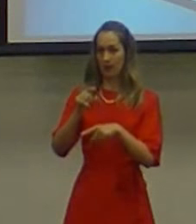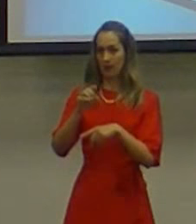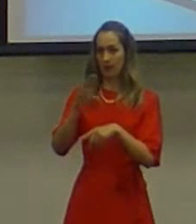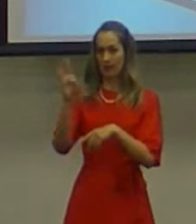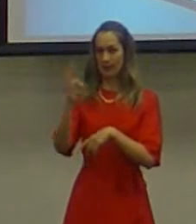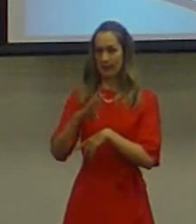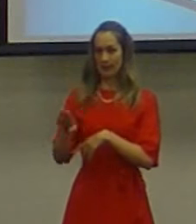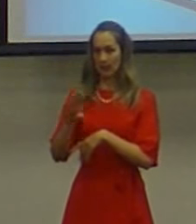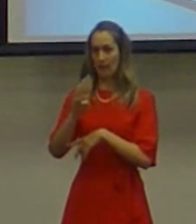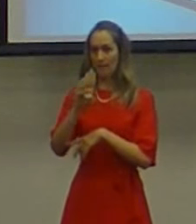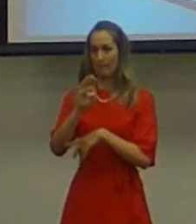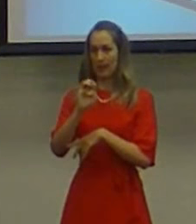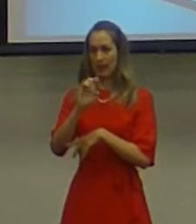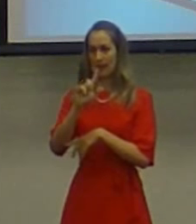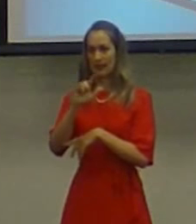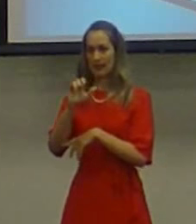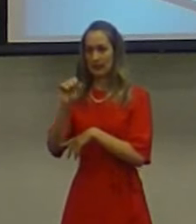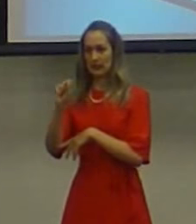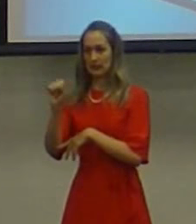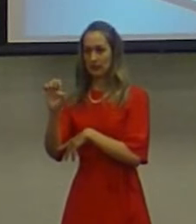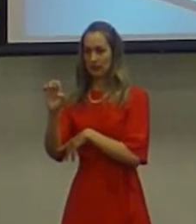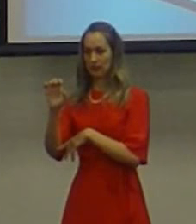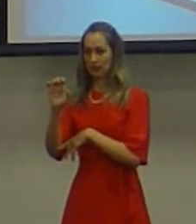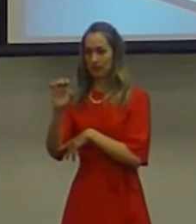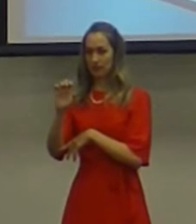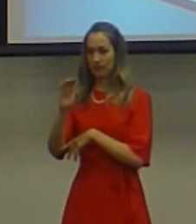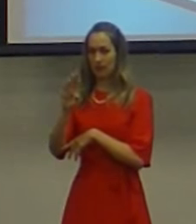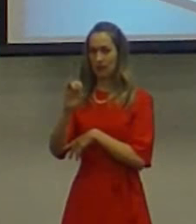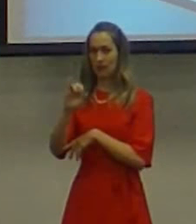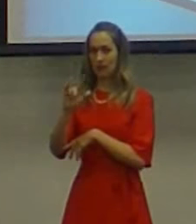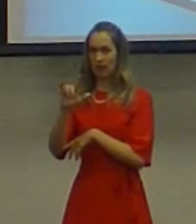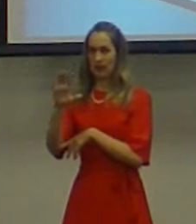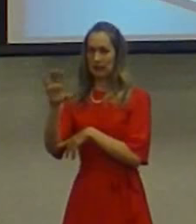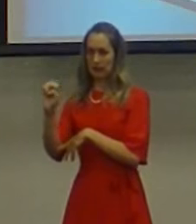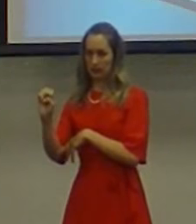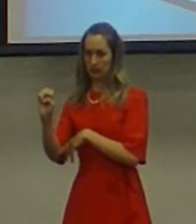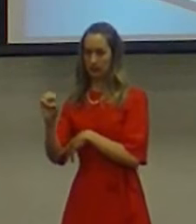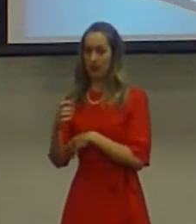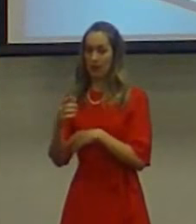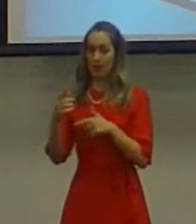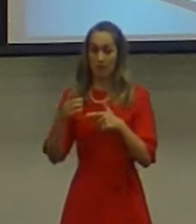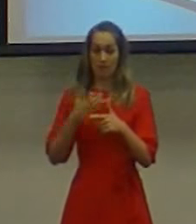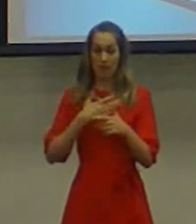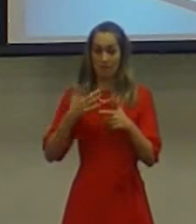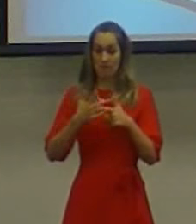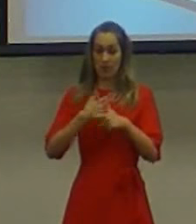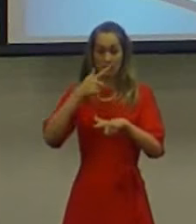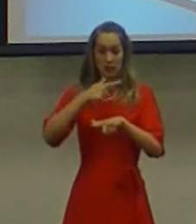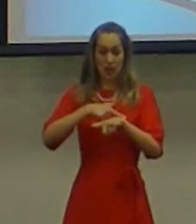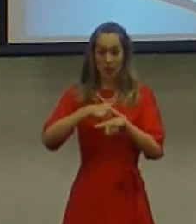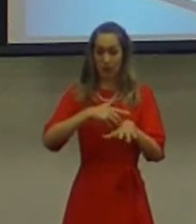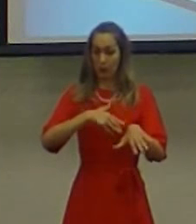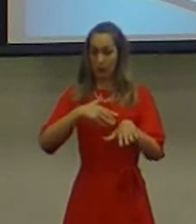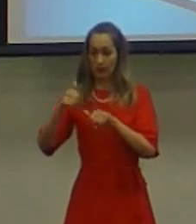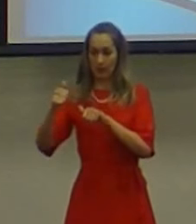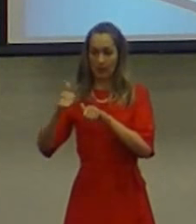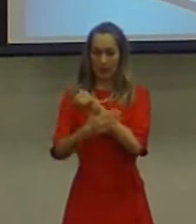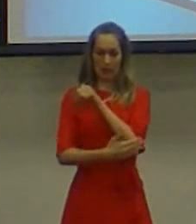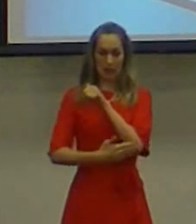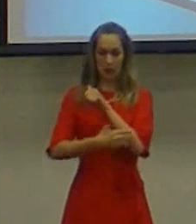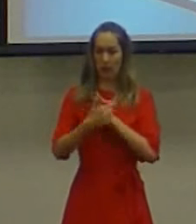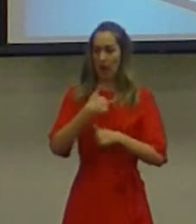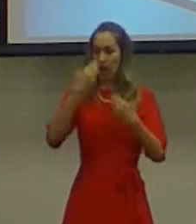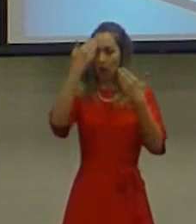July. And that was the first time I had ever been out of the country, so I didn't really know what to expect. And I was